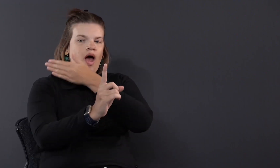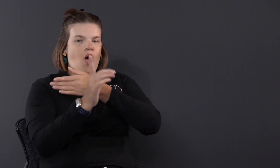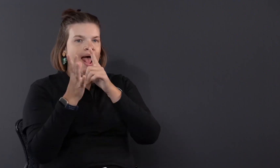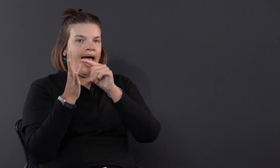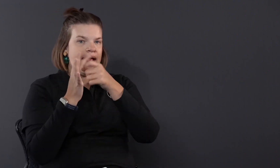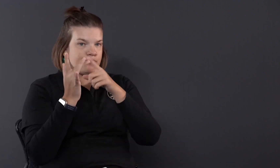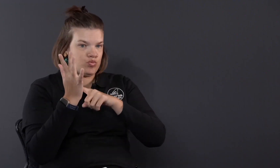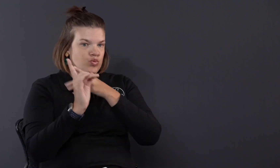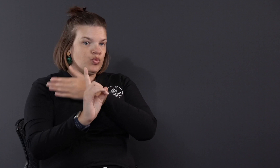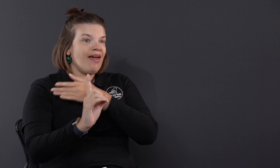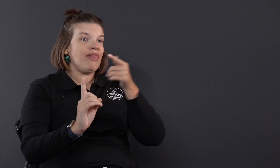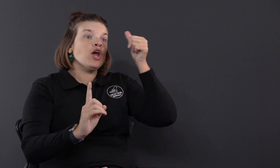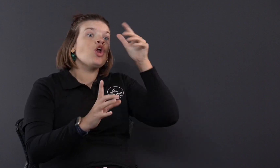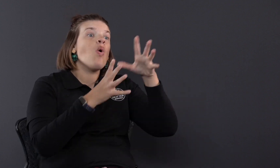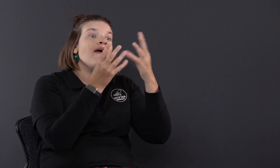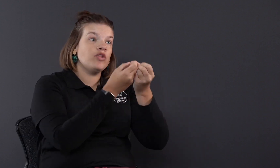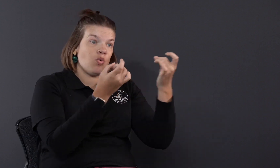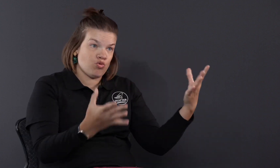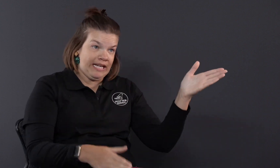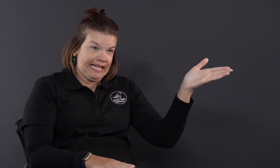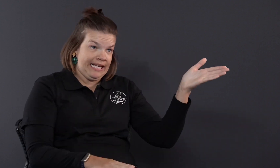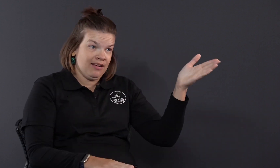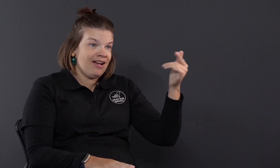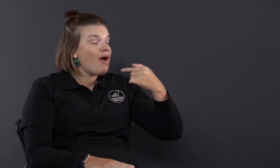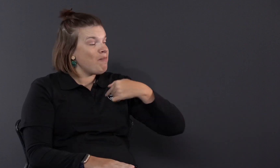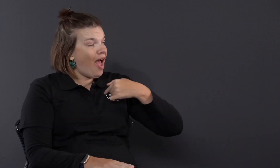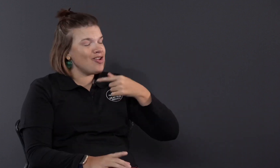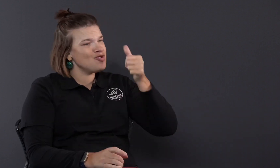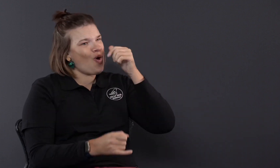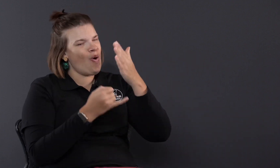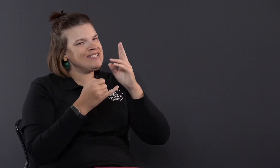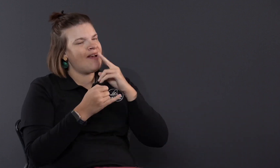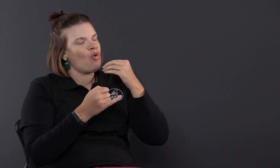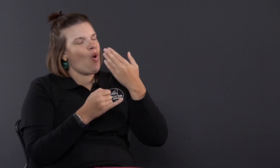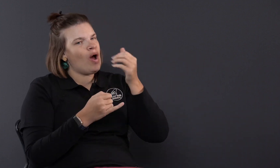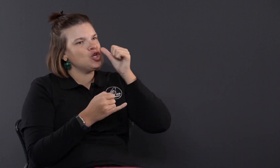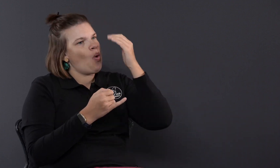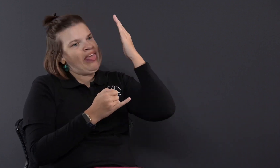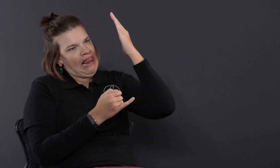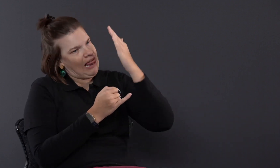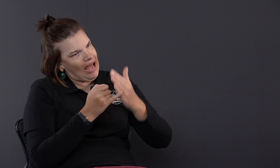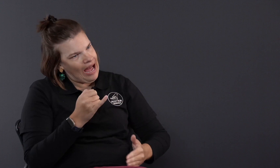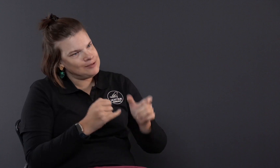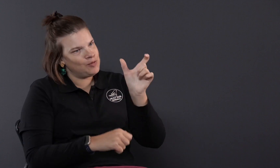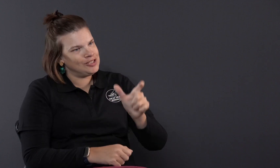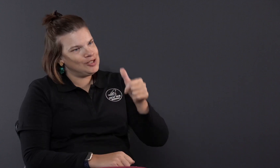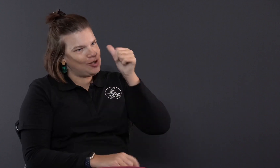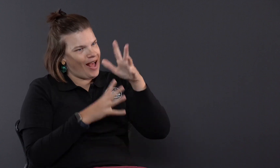Well, my family, they'd known all of this since April. But being deaf, I'm always the last